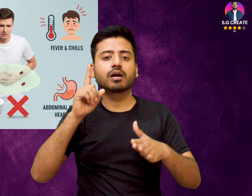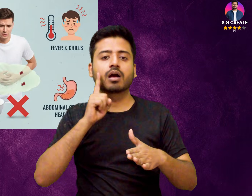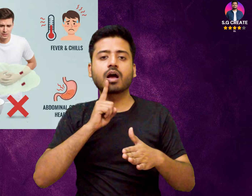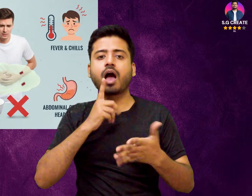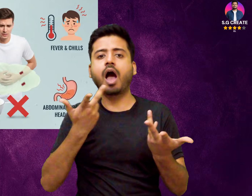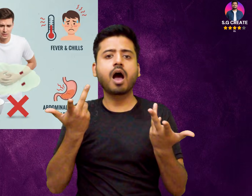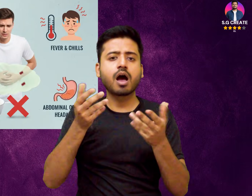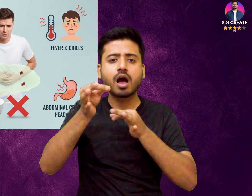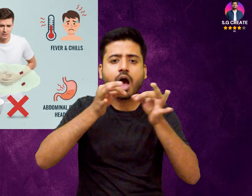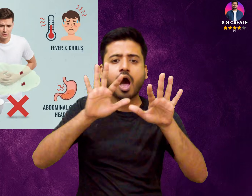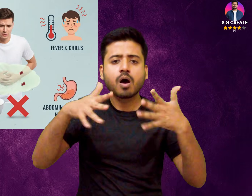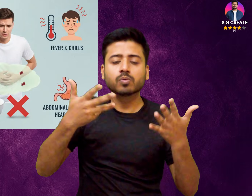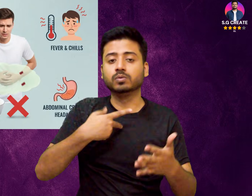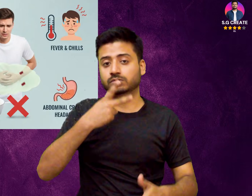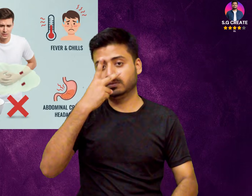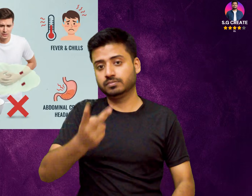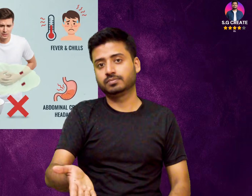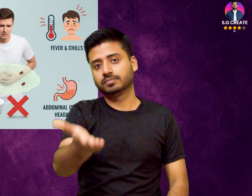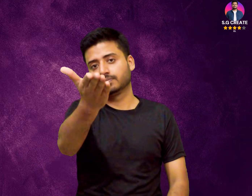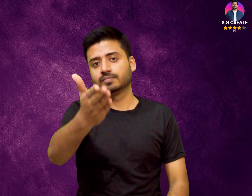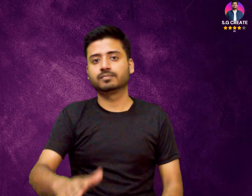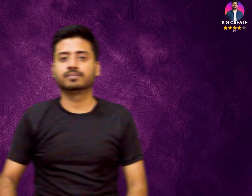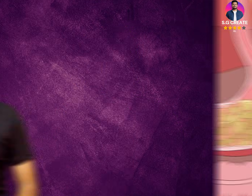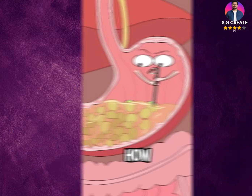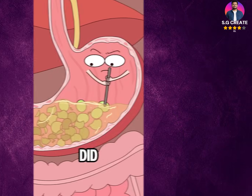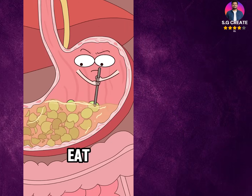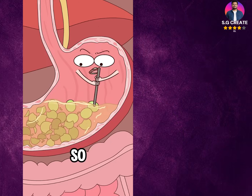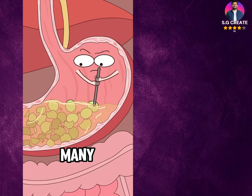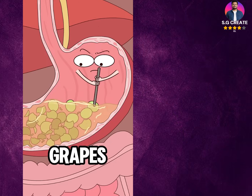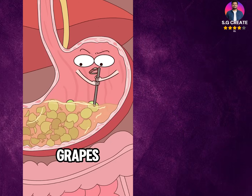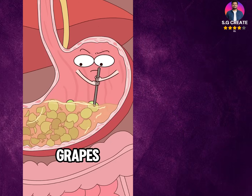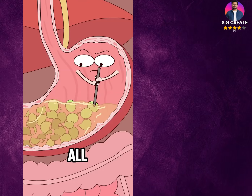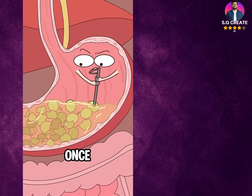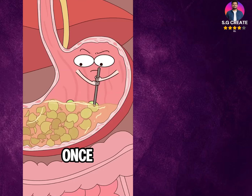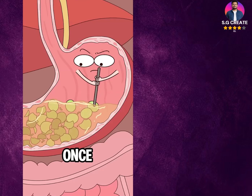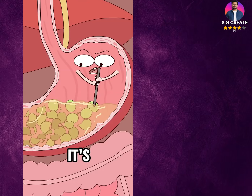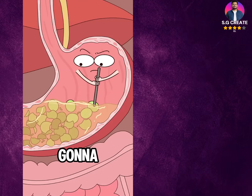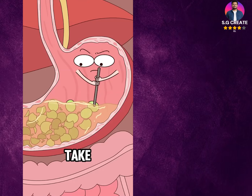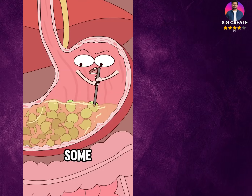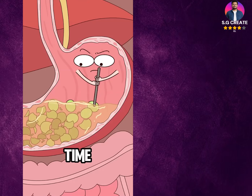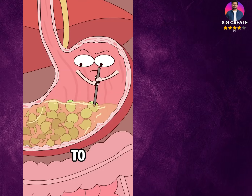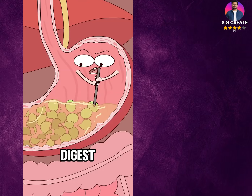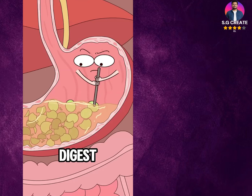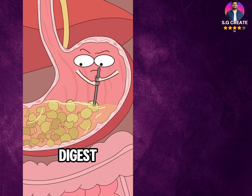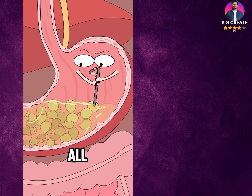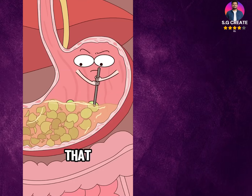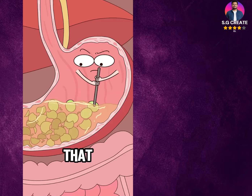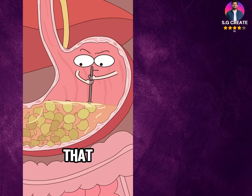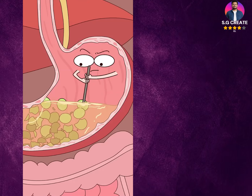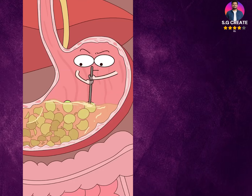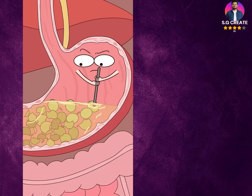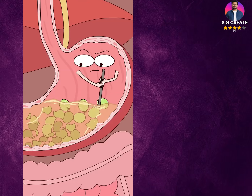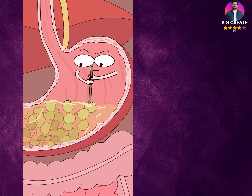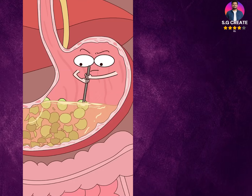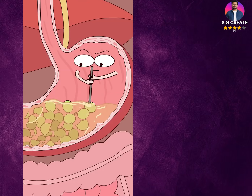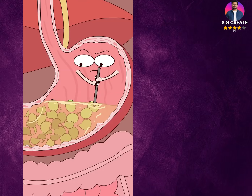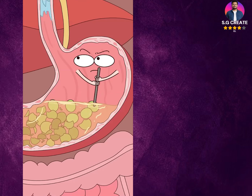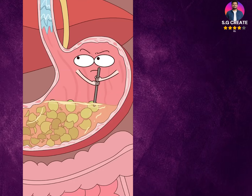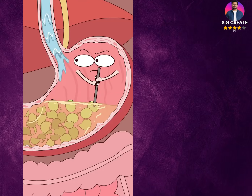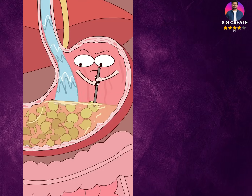30 minutes before a meal or 2 to 3 hours after. Wait after curd. Specifically, if combining heavy foods, it is